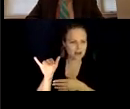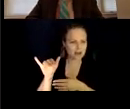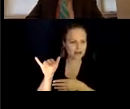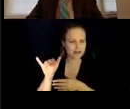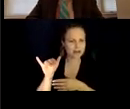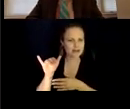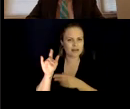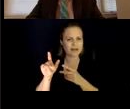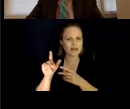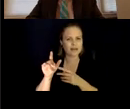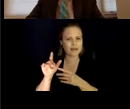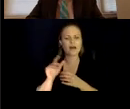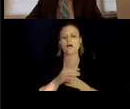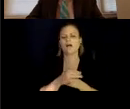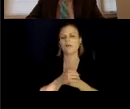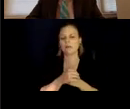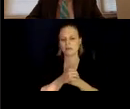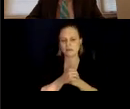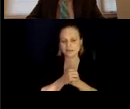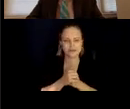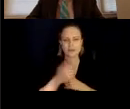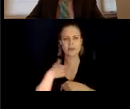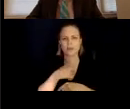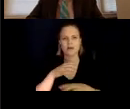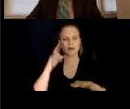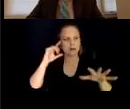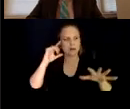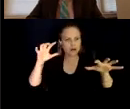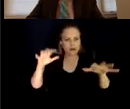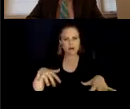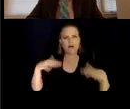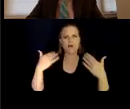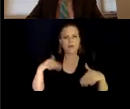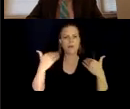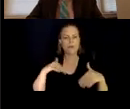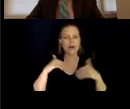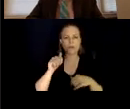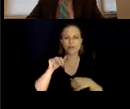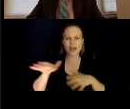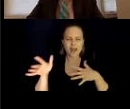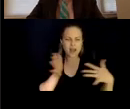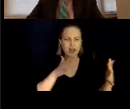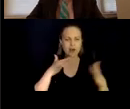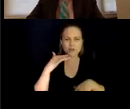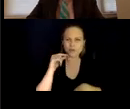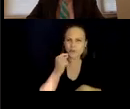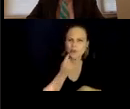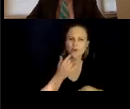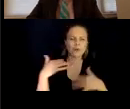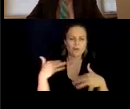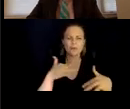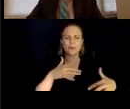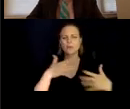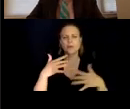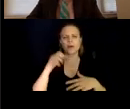was cool and bracing. The sun made the green in the landscape glitter with a freshness that seemed primeval. Only